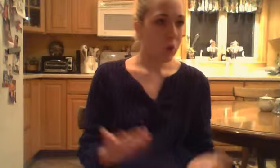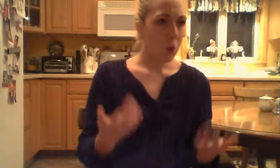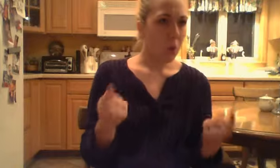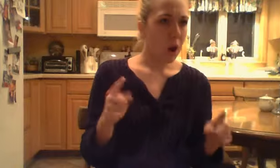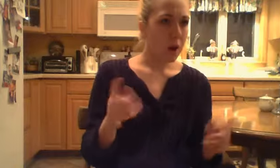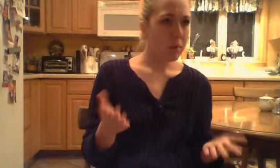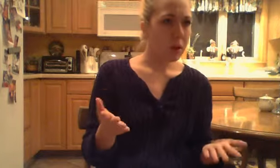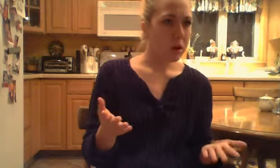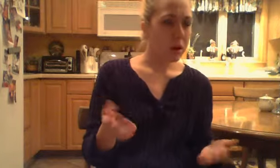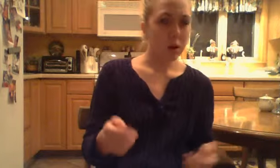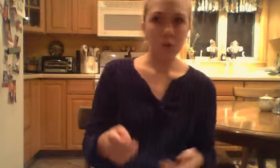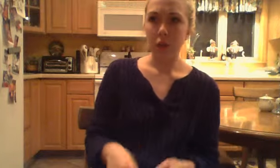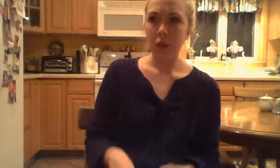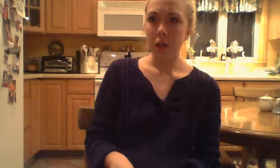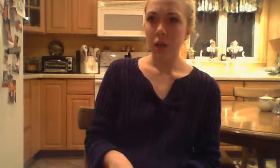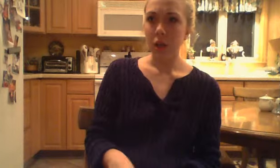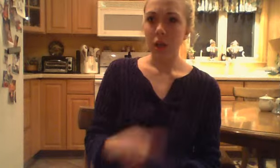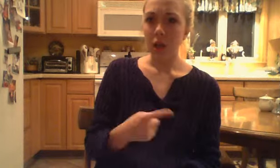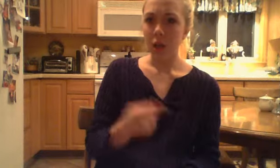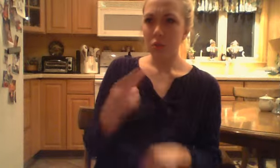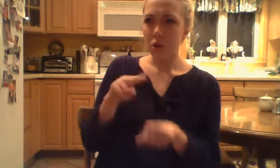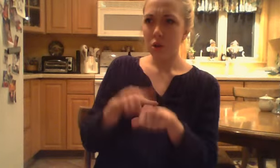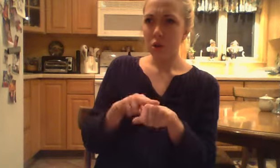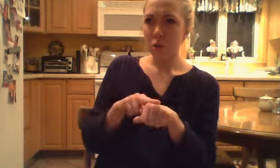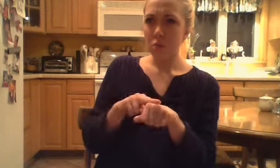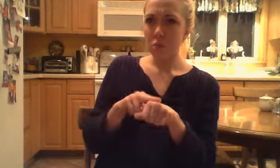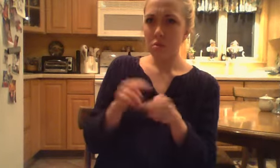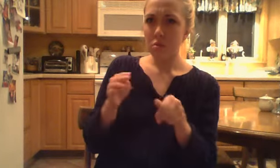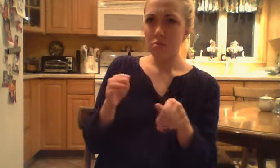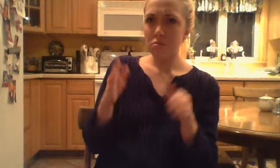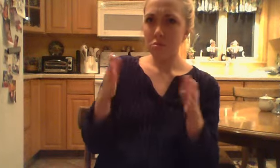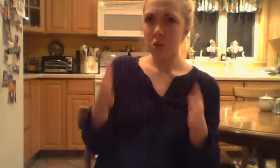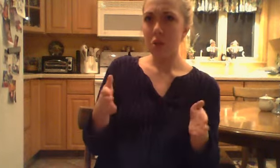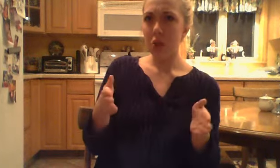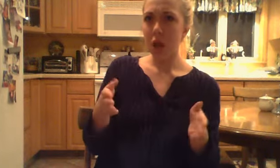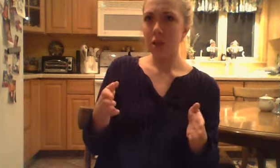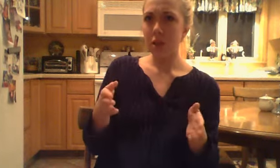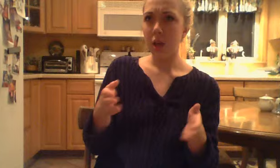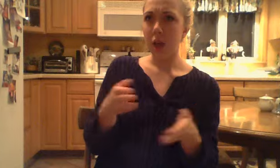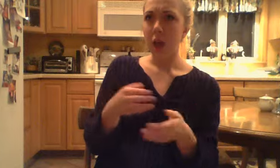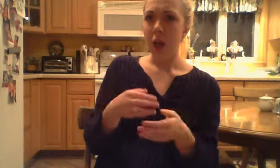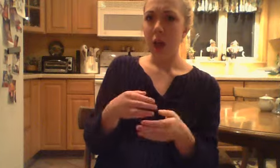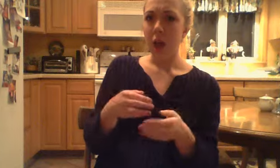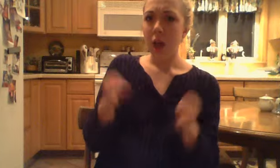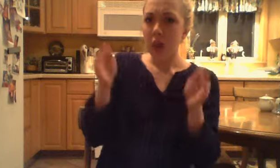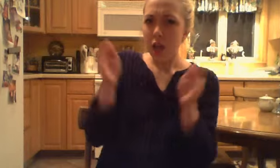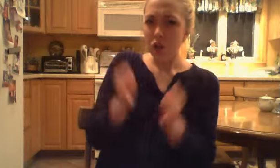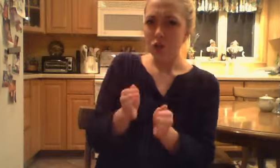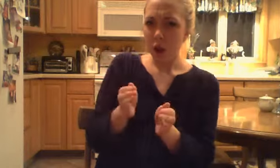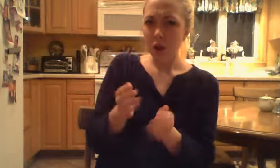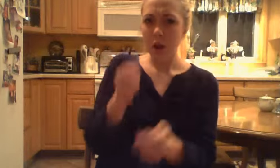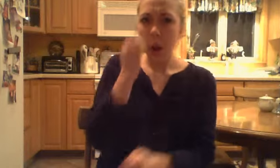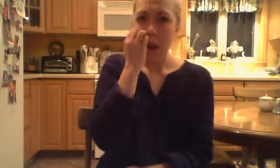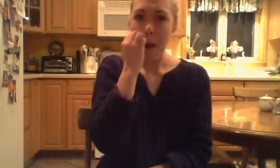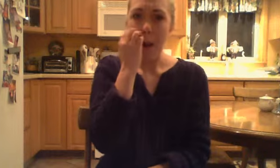Oh, it's the normal size, and then they were shrunk. I remember a part too where they got rained on, or the sprinklers turned on when they were in the